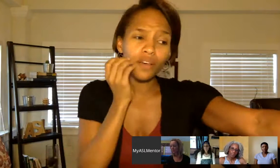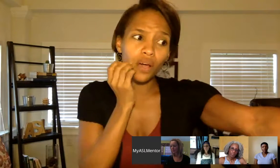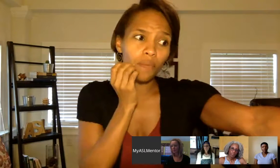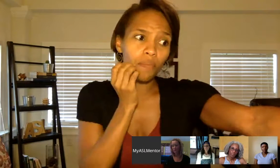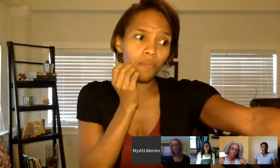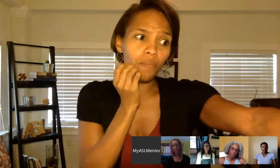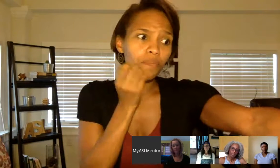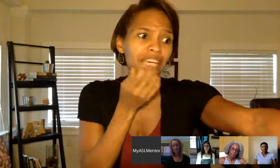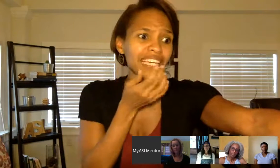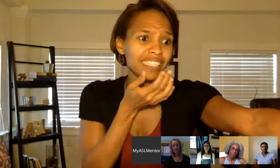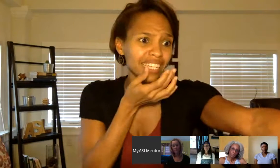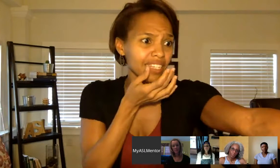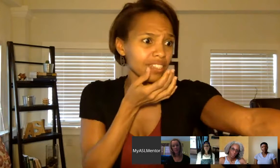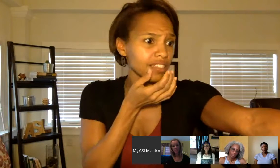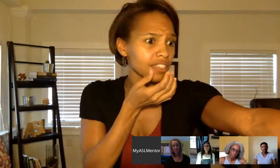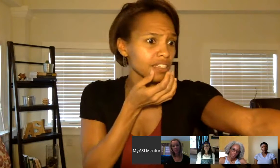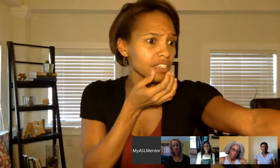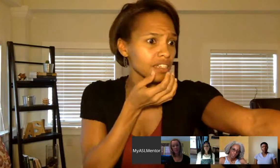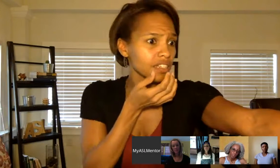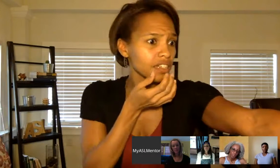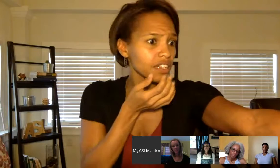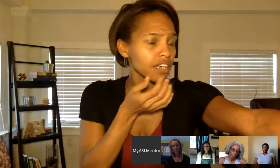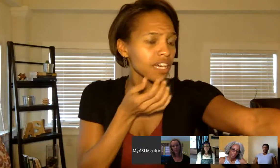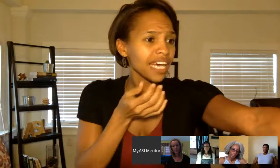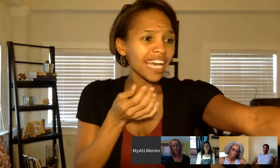This piece is